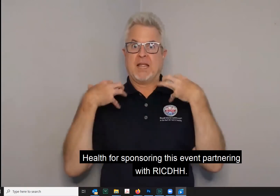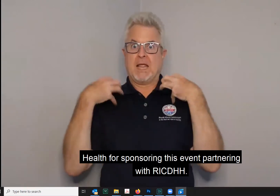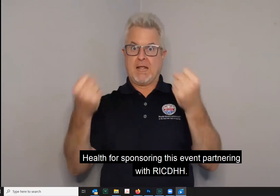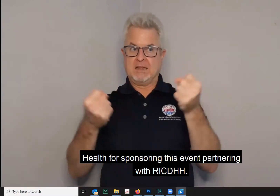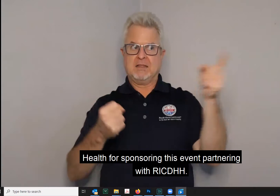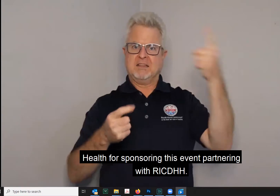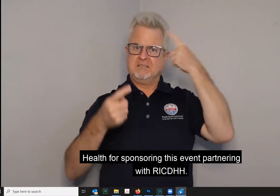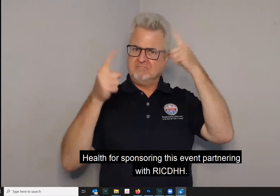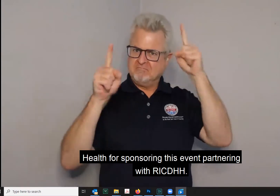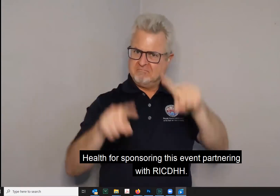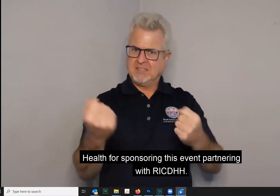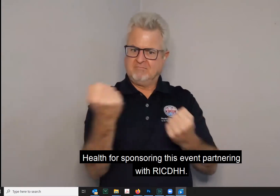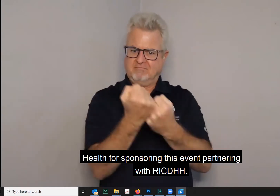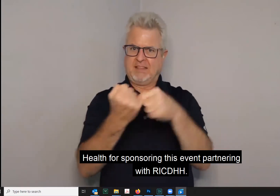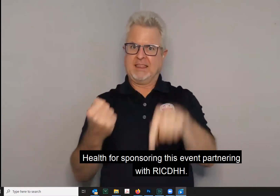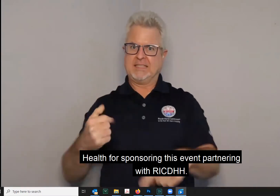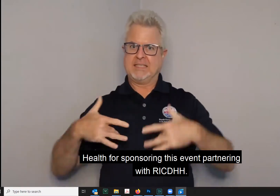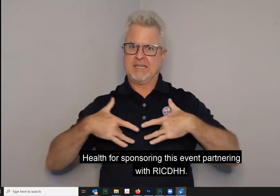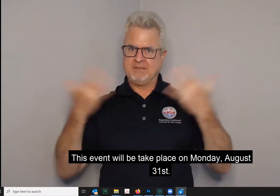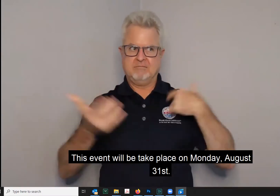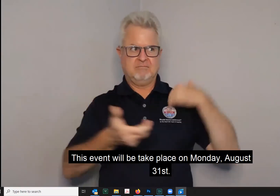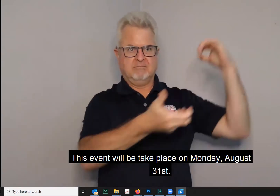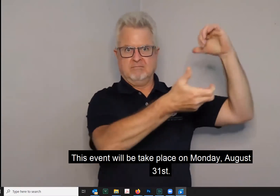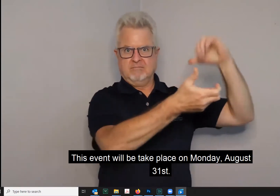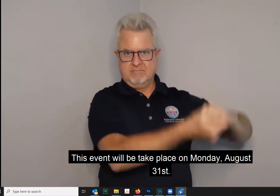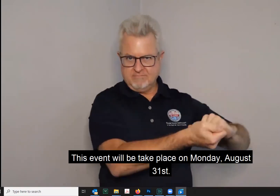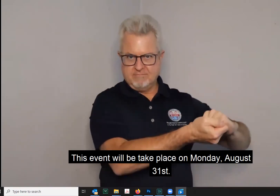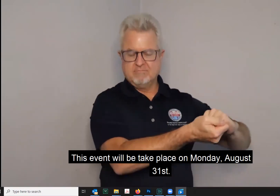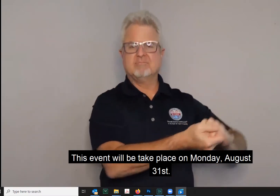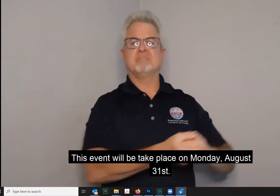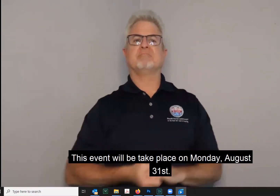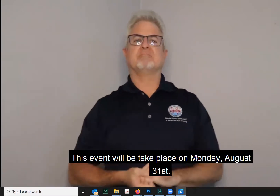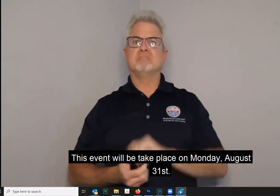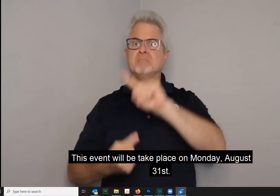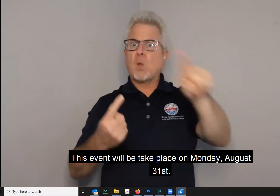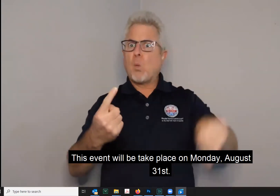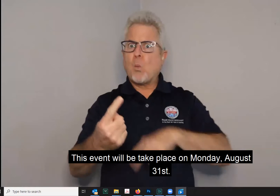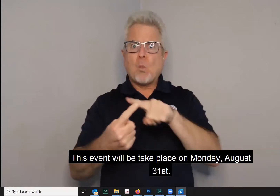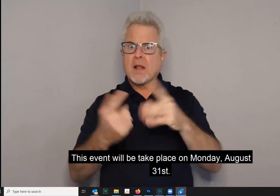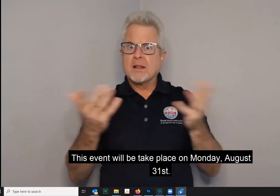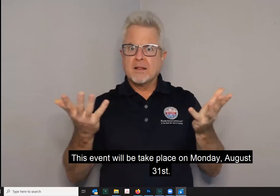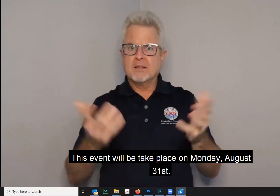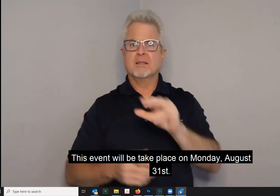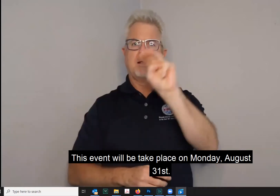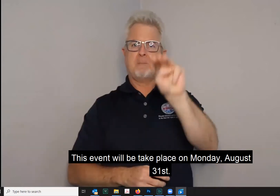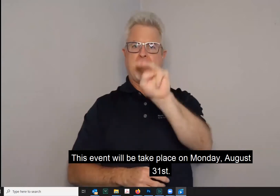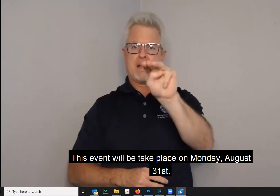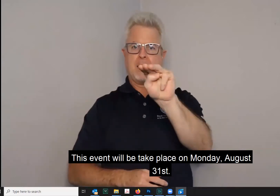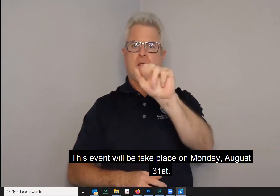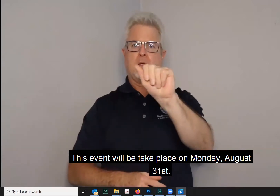and the Rhode Island Department of Health for sponsoring this event and partnering with Rhode Island Commission on the Deaf and Hard of Hearing. This event